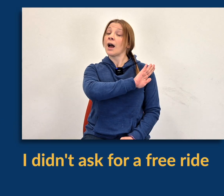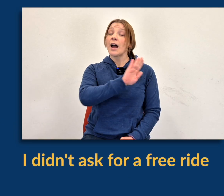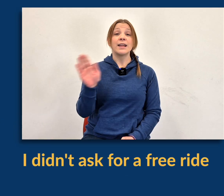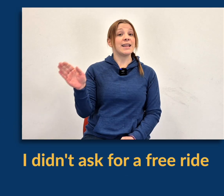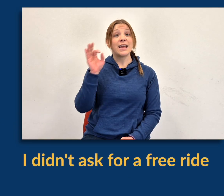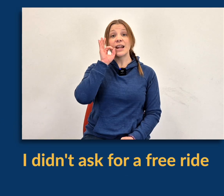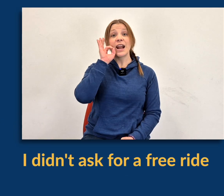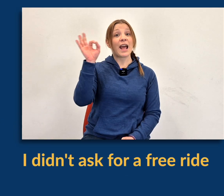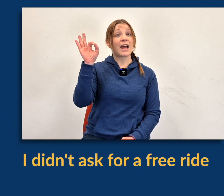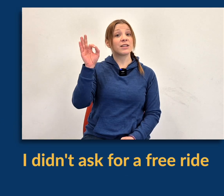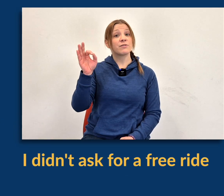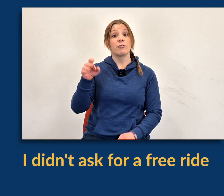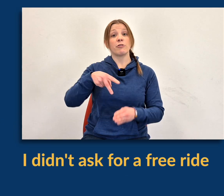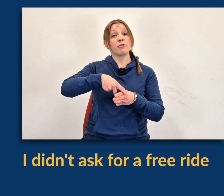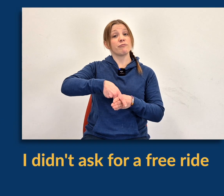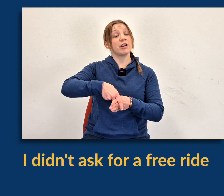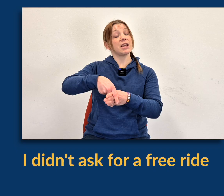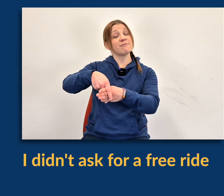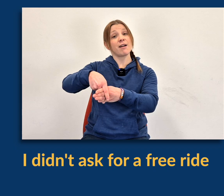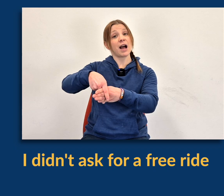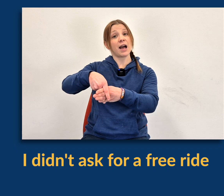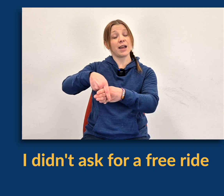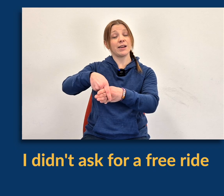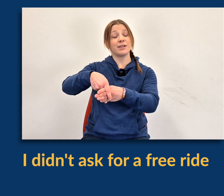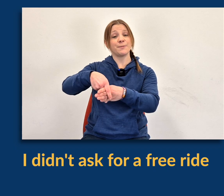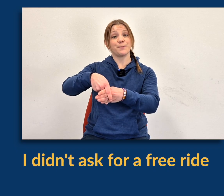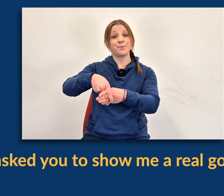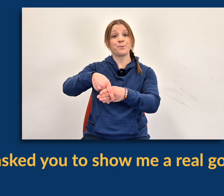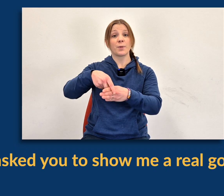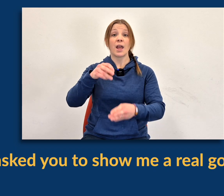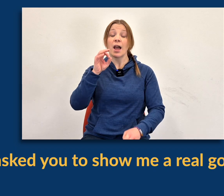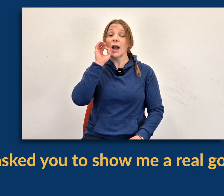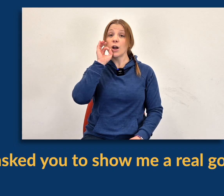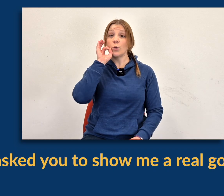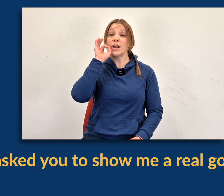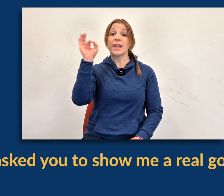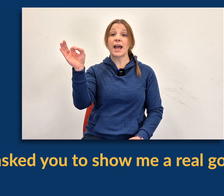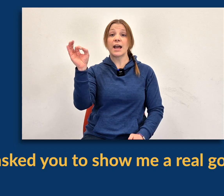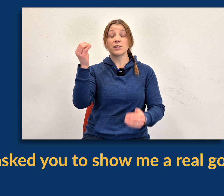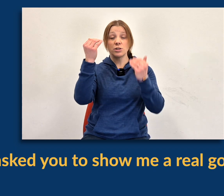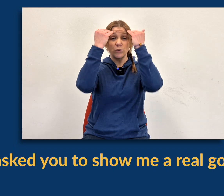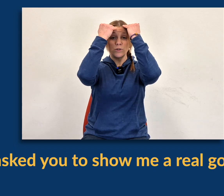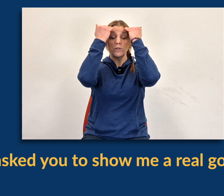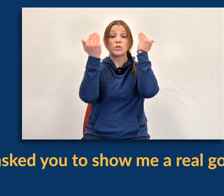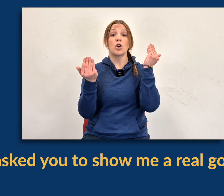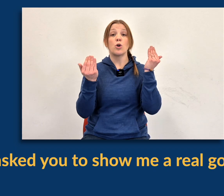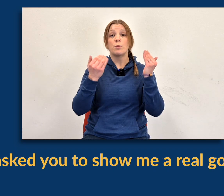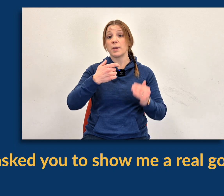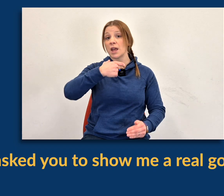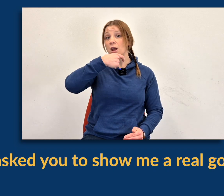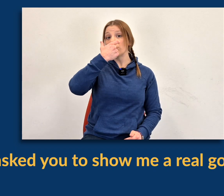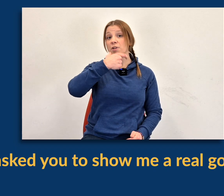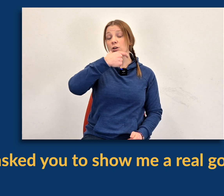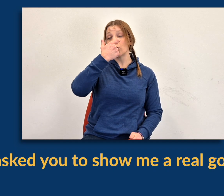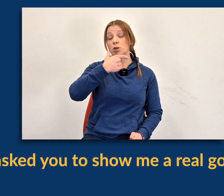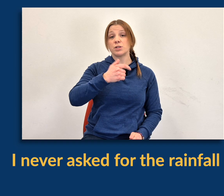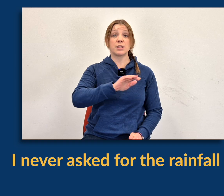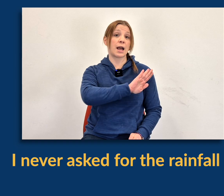I didn't ask for a free ride. I only asked you to show me a real good time.